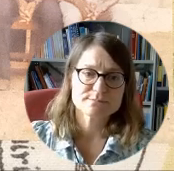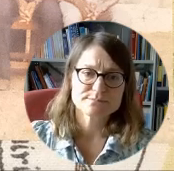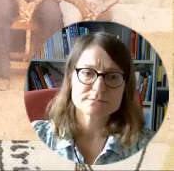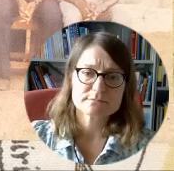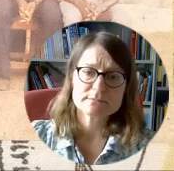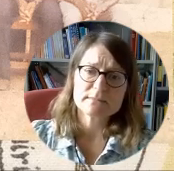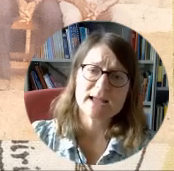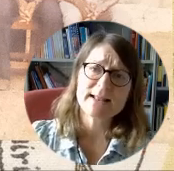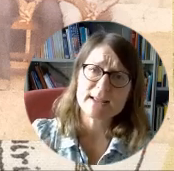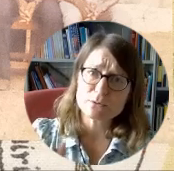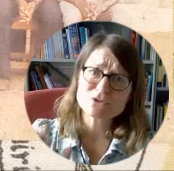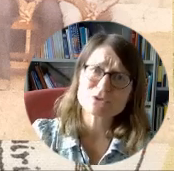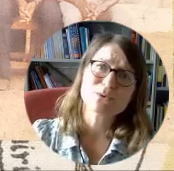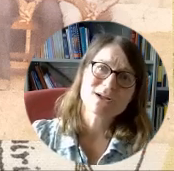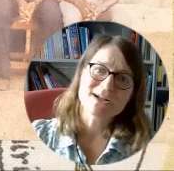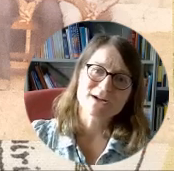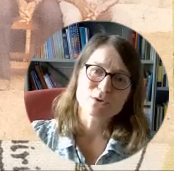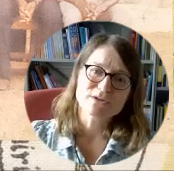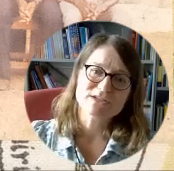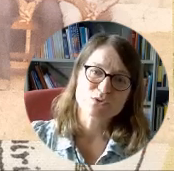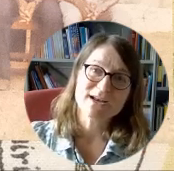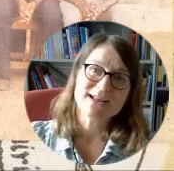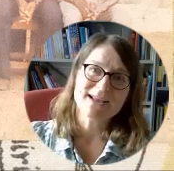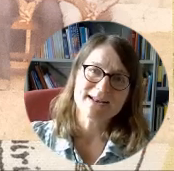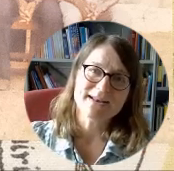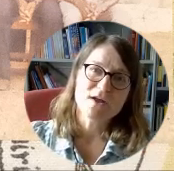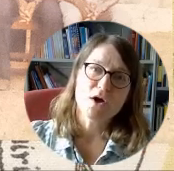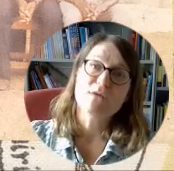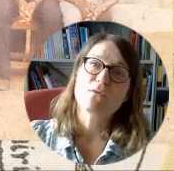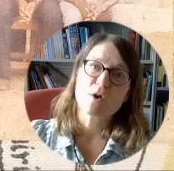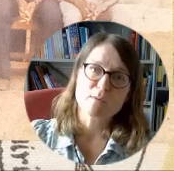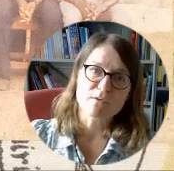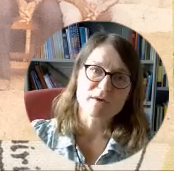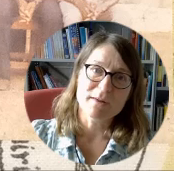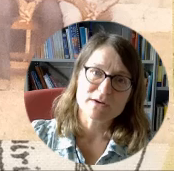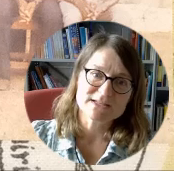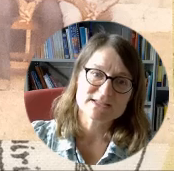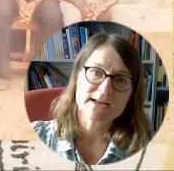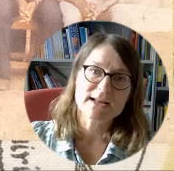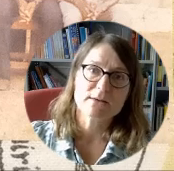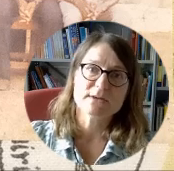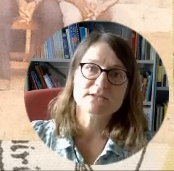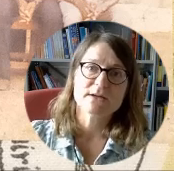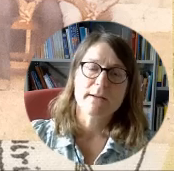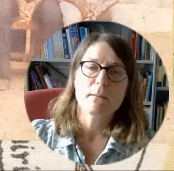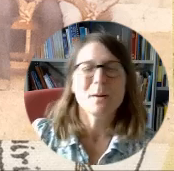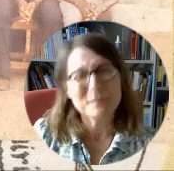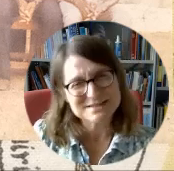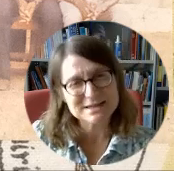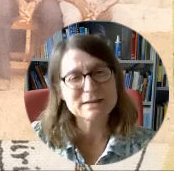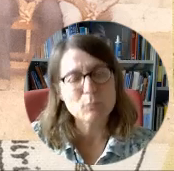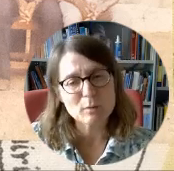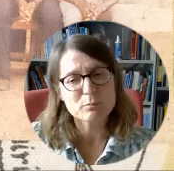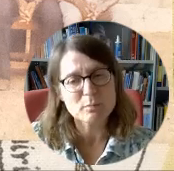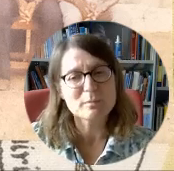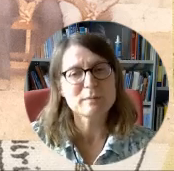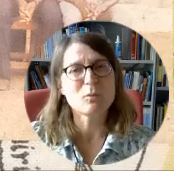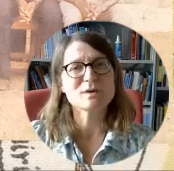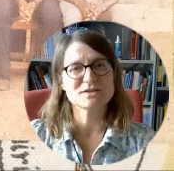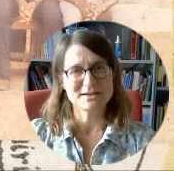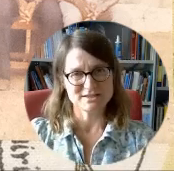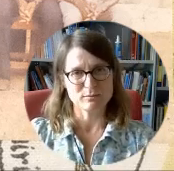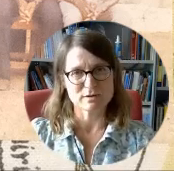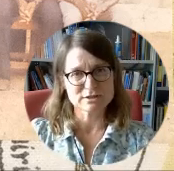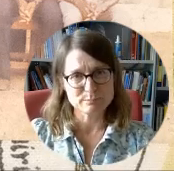schools. And they also got this training in a form of American Sign Language, of basically probably